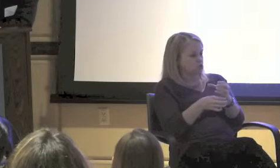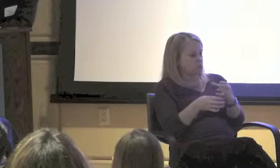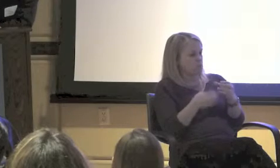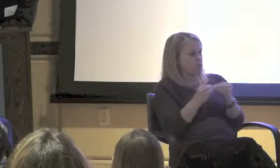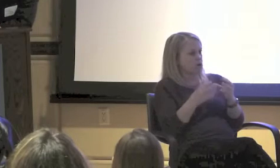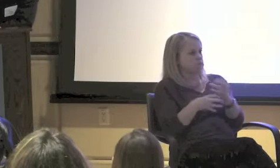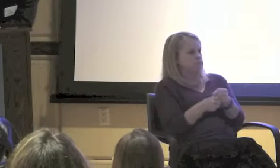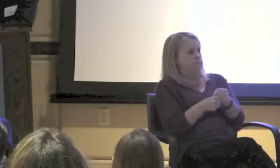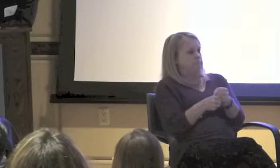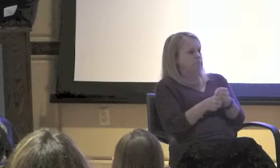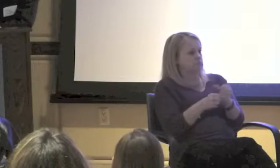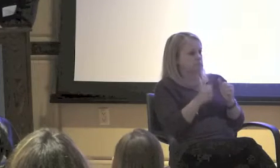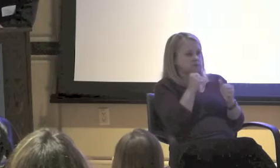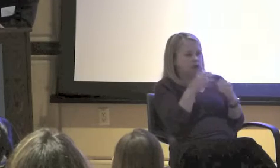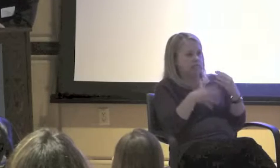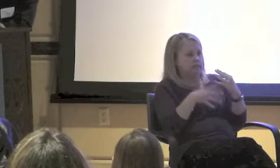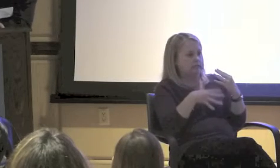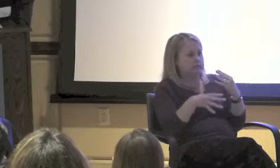the urine gets